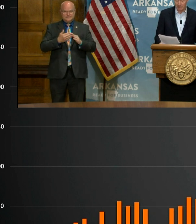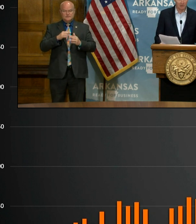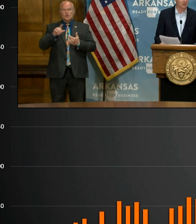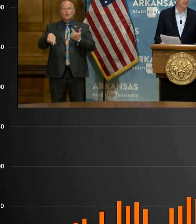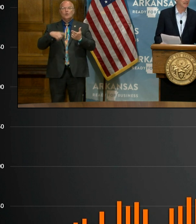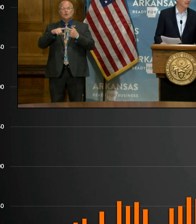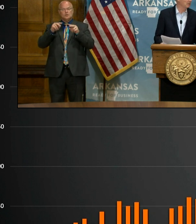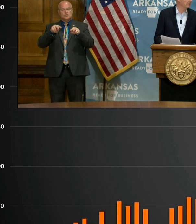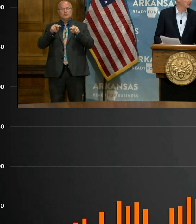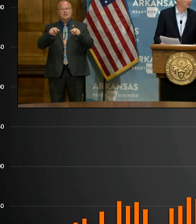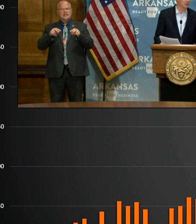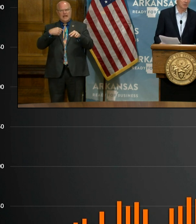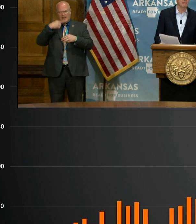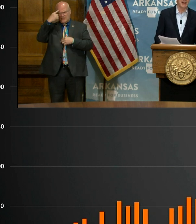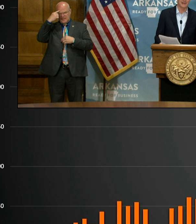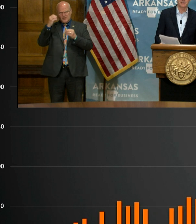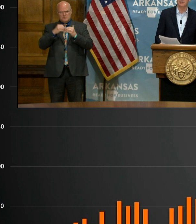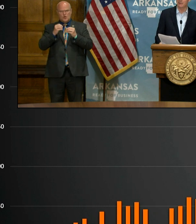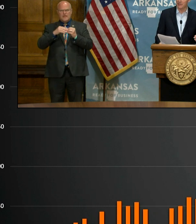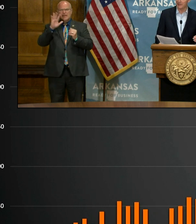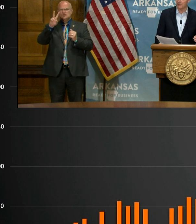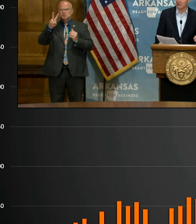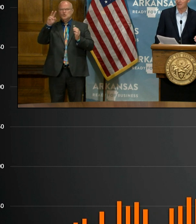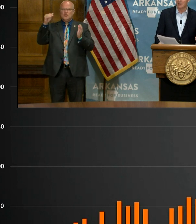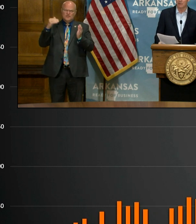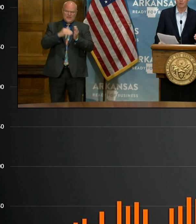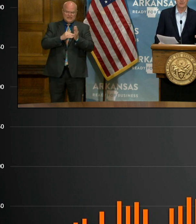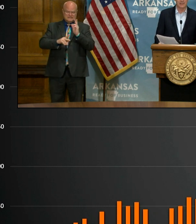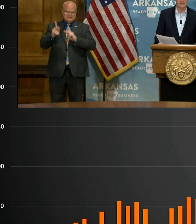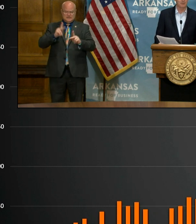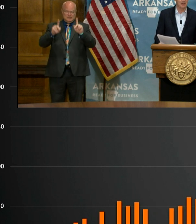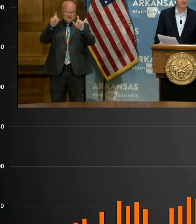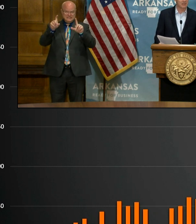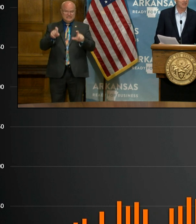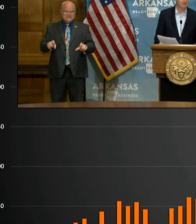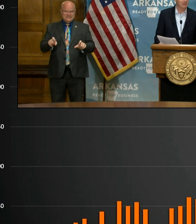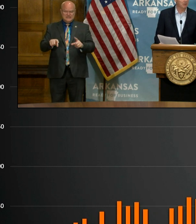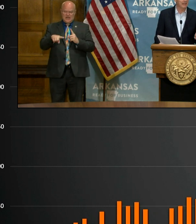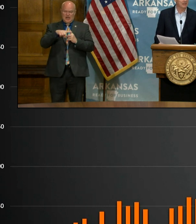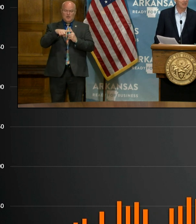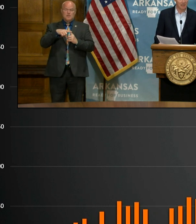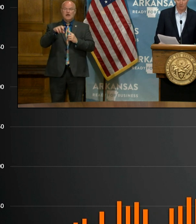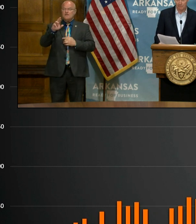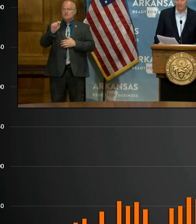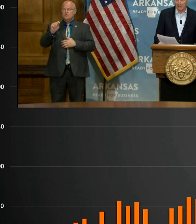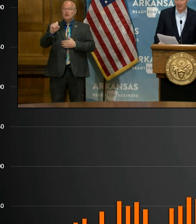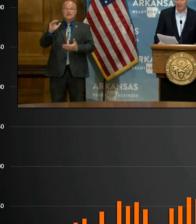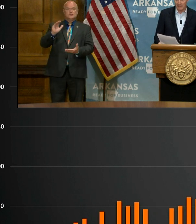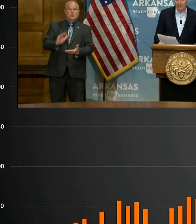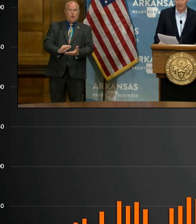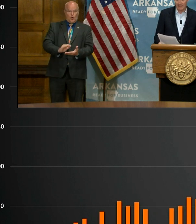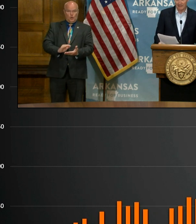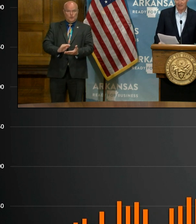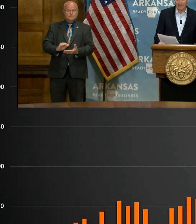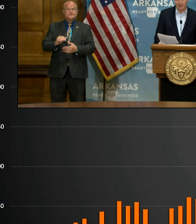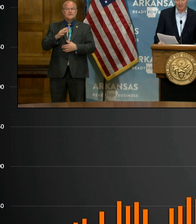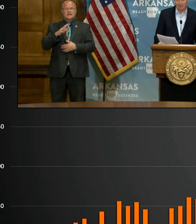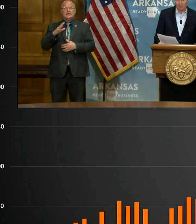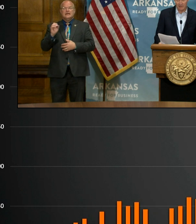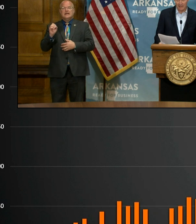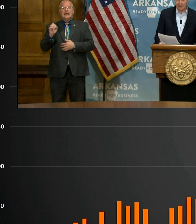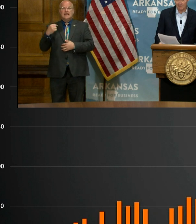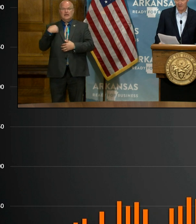And whenever you're looking at, I believe it's over 2,000 that we tested. Once again, our positivity rate is low,